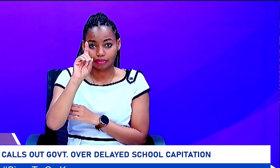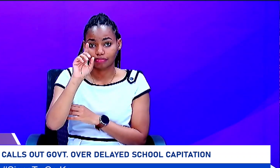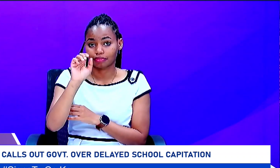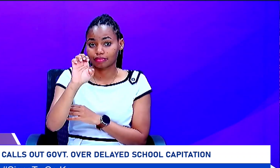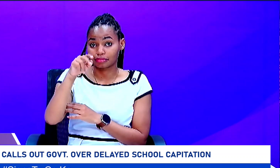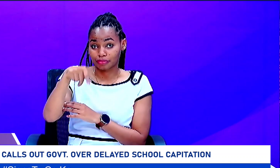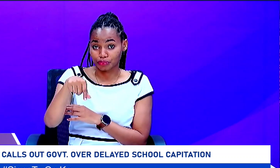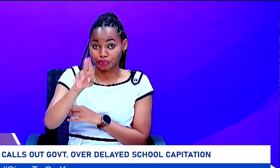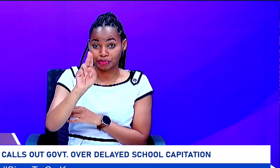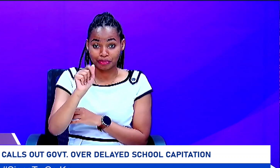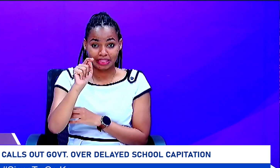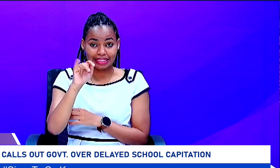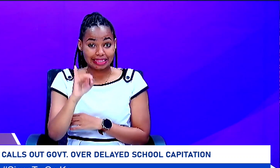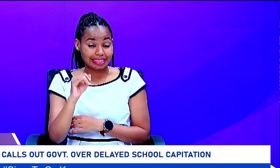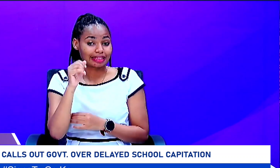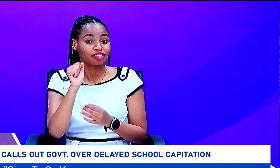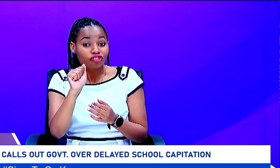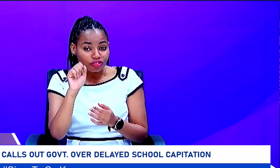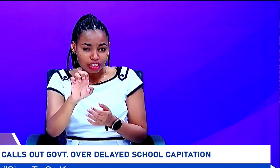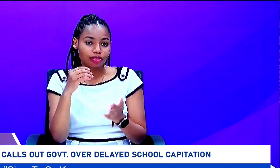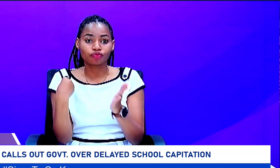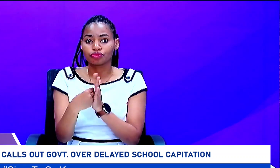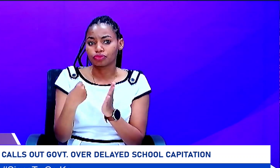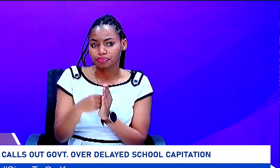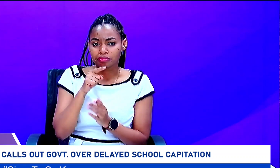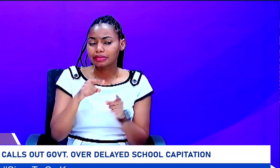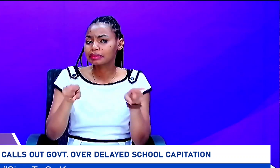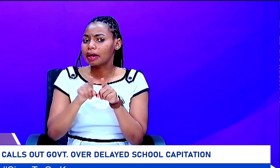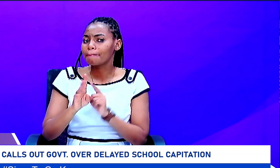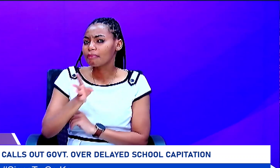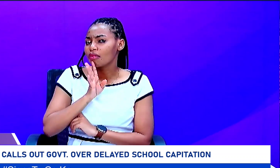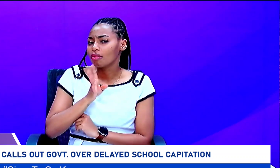Speaking at the annual Catholic Schools Principals Association of Kenya